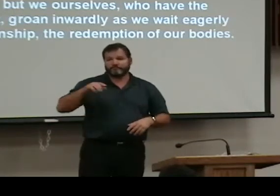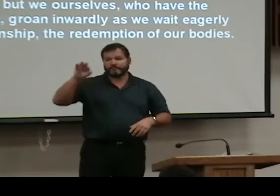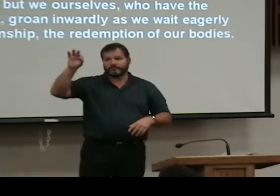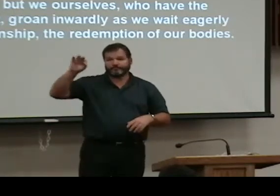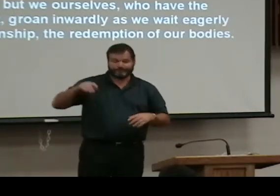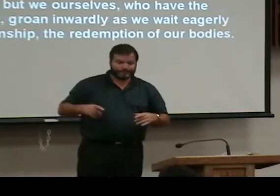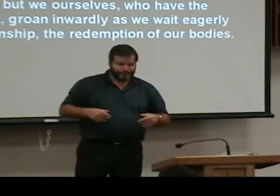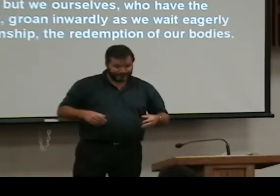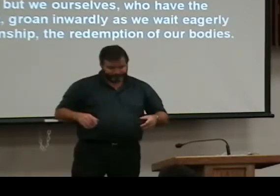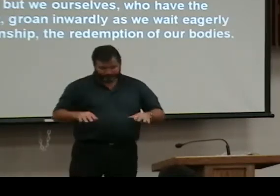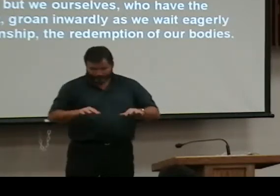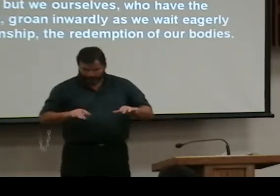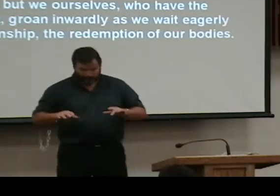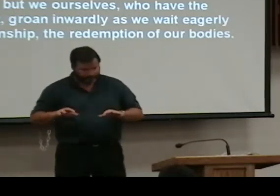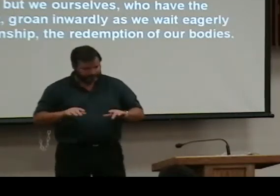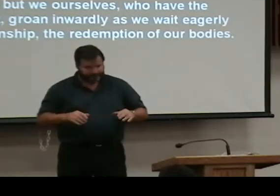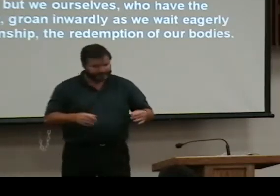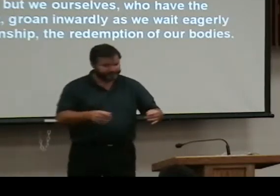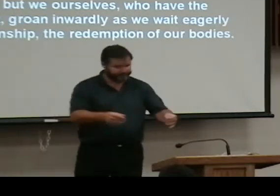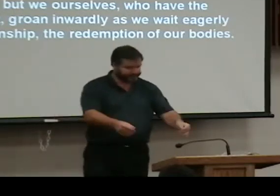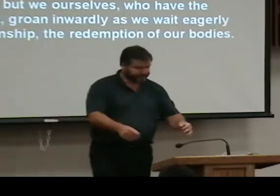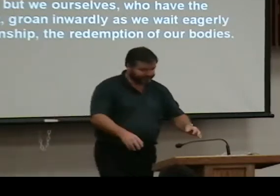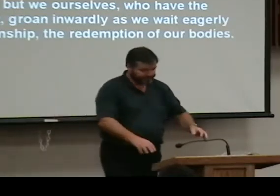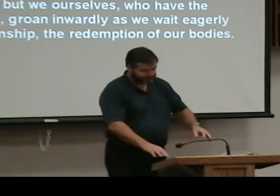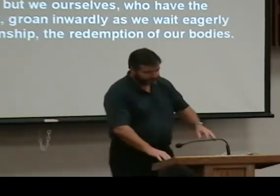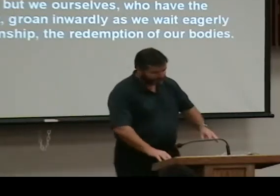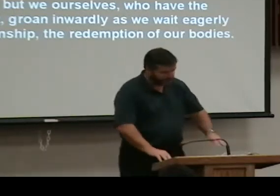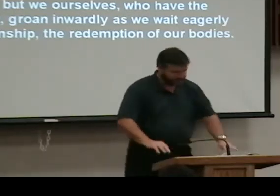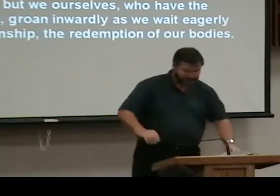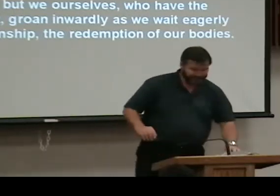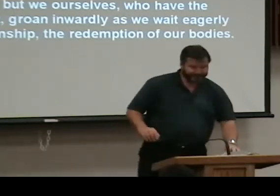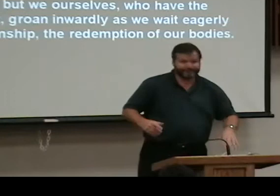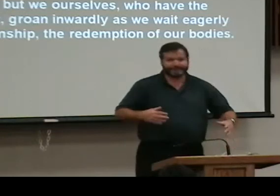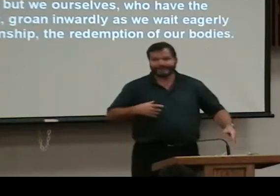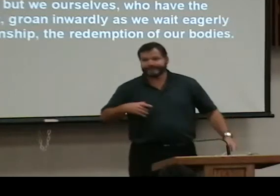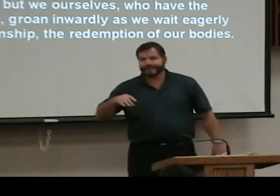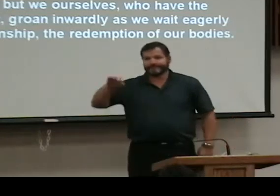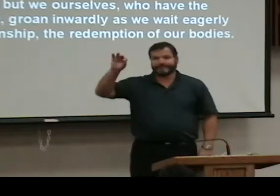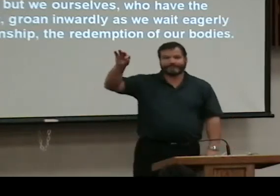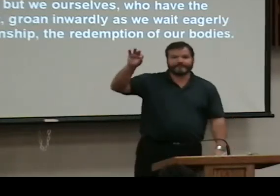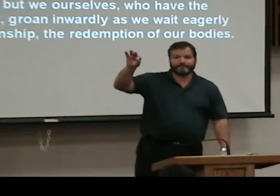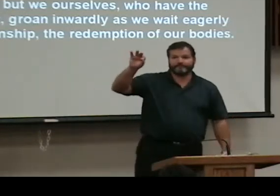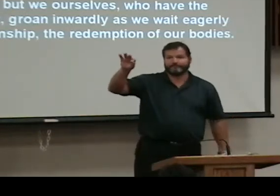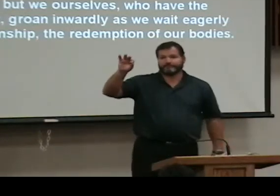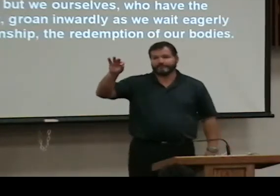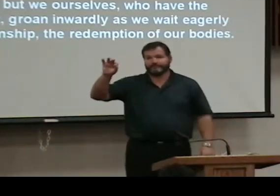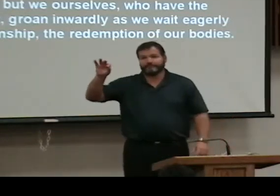It's my time to preach. I got up. prepared my lesson, and I preached my lesson.